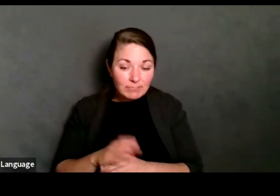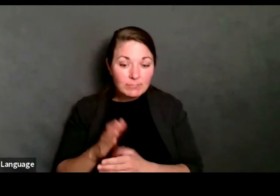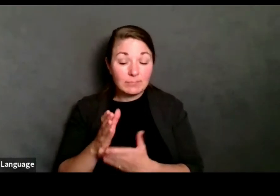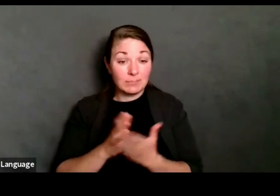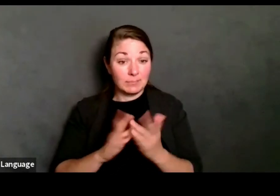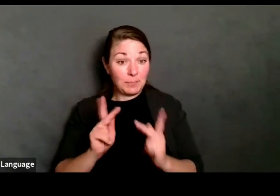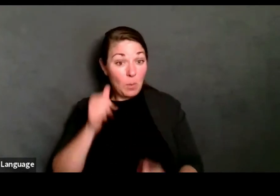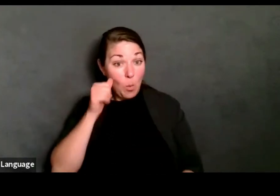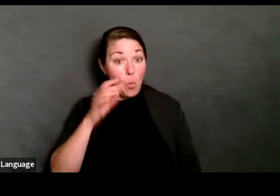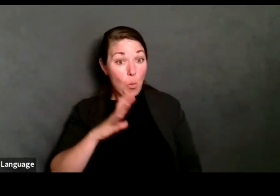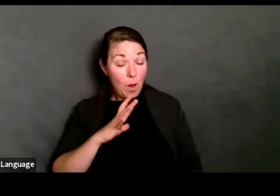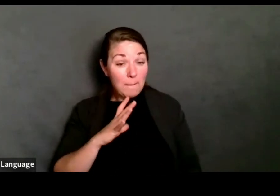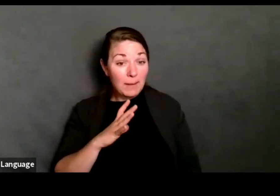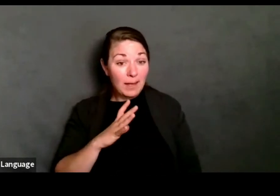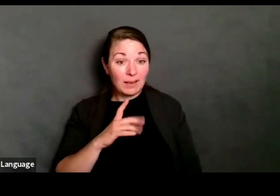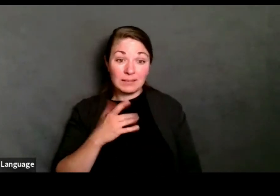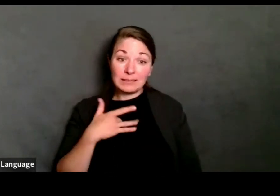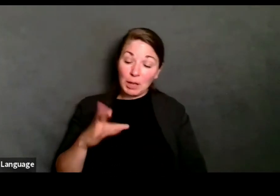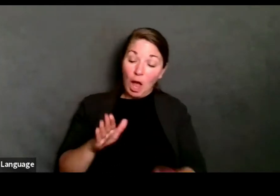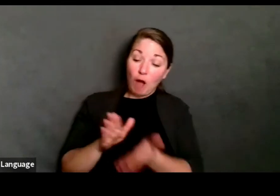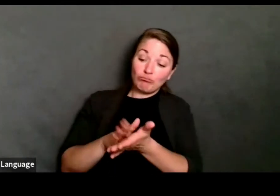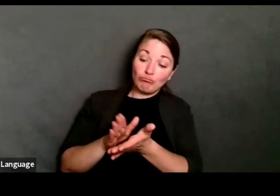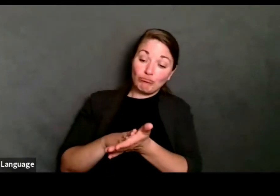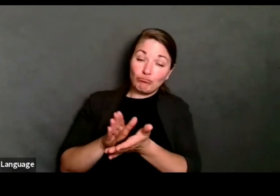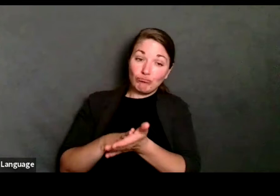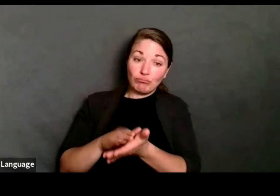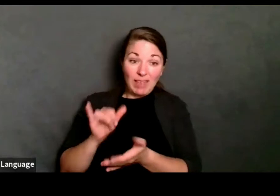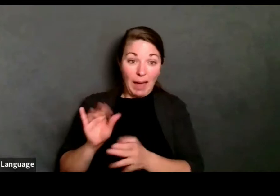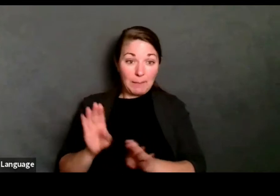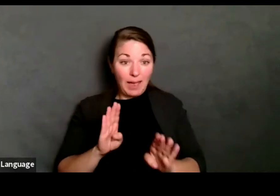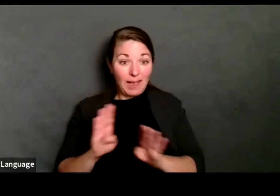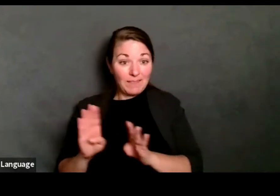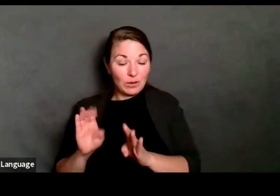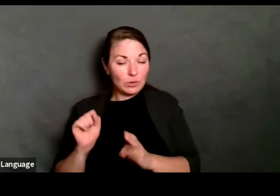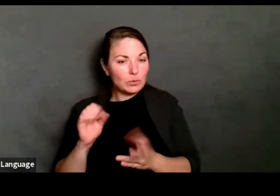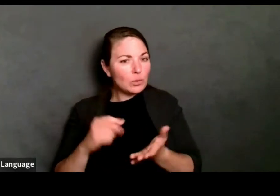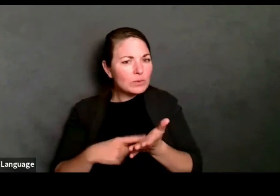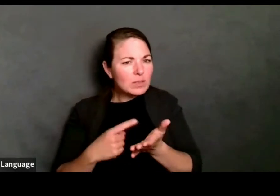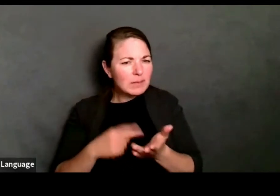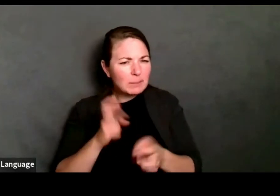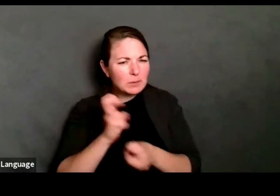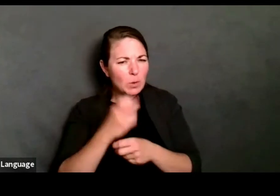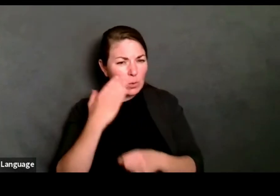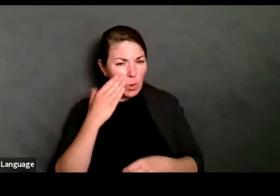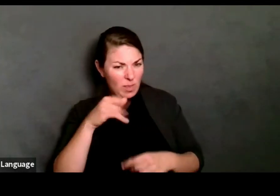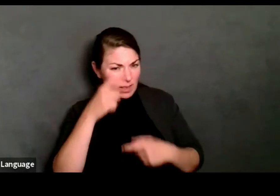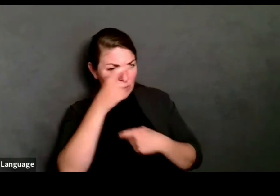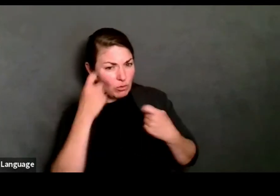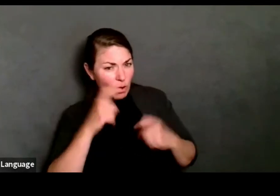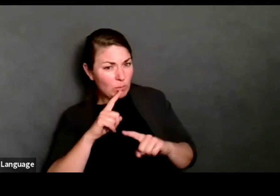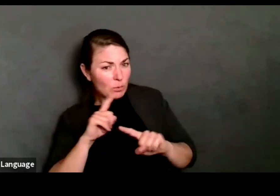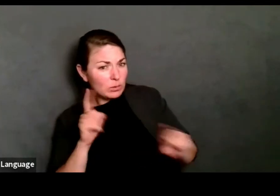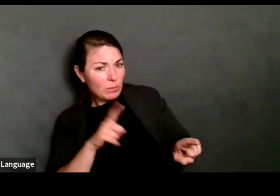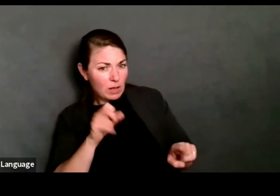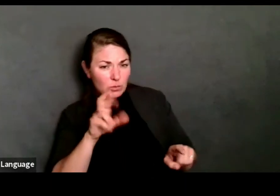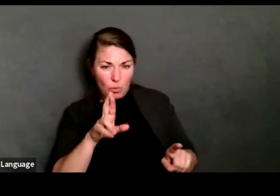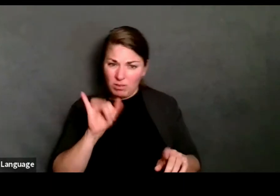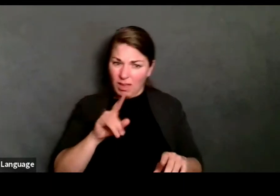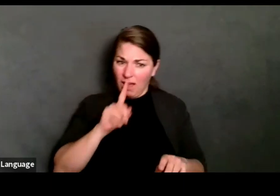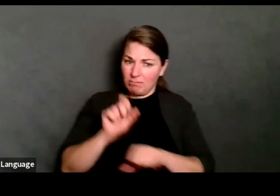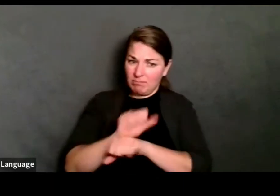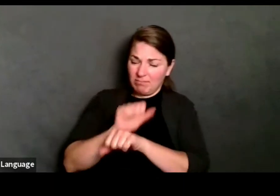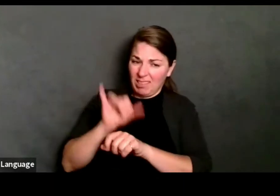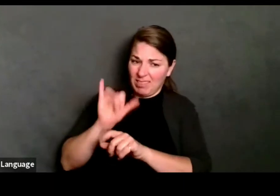as women. So it can be hard to tease out, what is trauma response and what is just